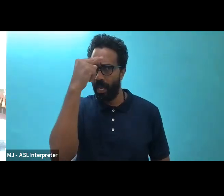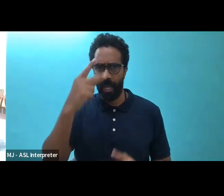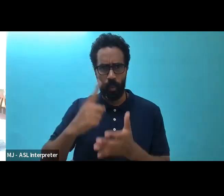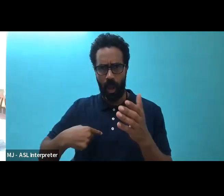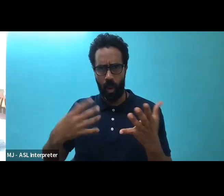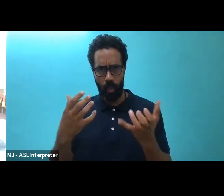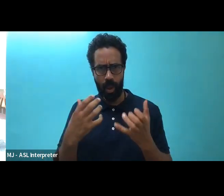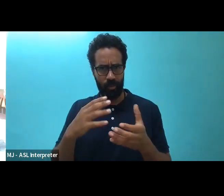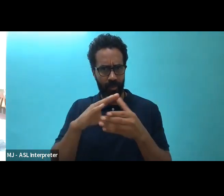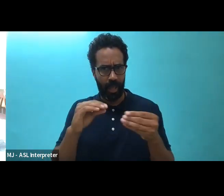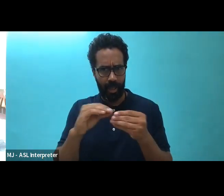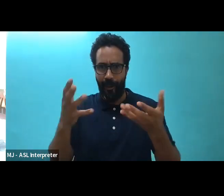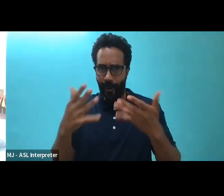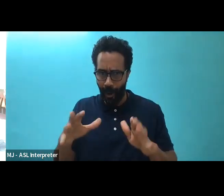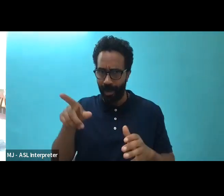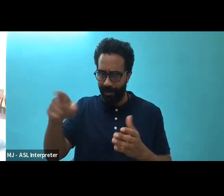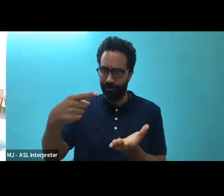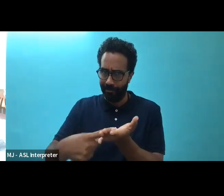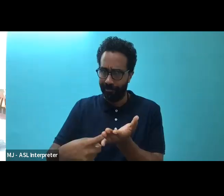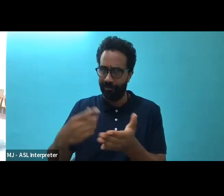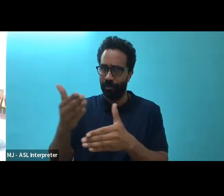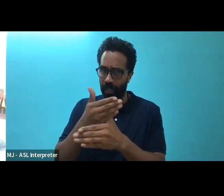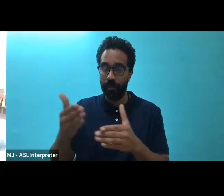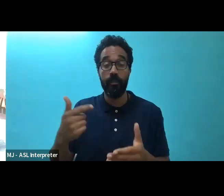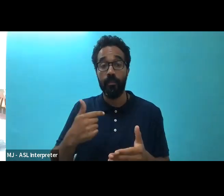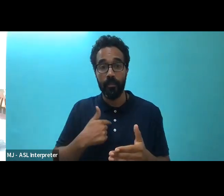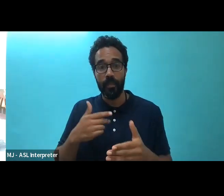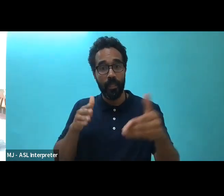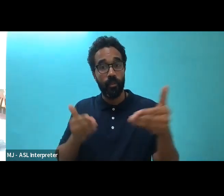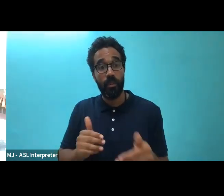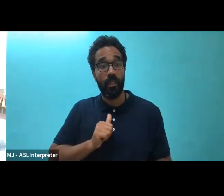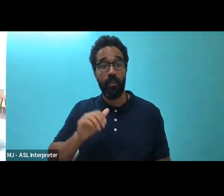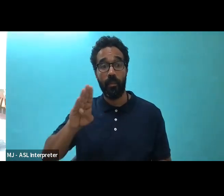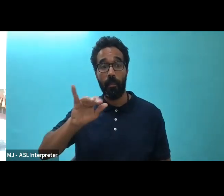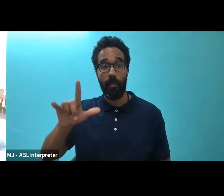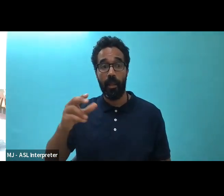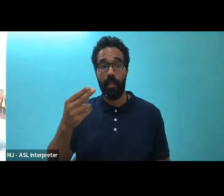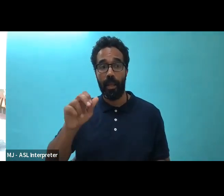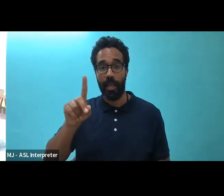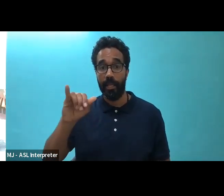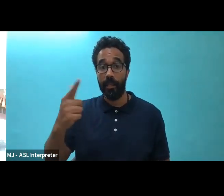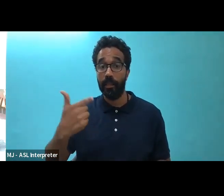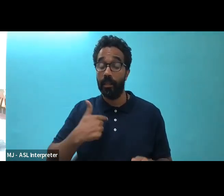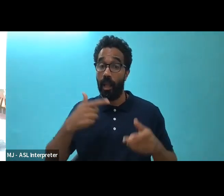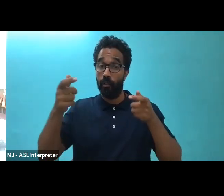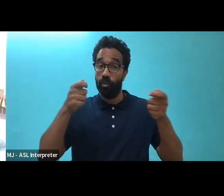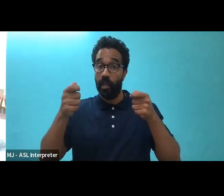but I will introduce myself a little bit more. I'm Bill Henning. I direct Boston Center for Independent